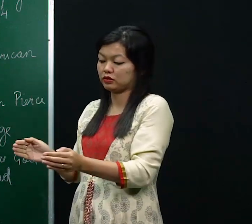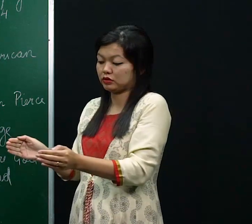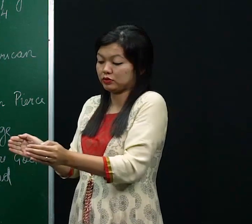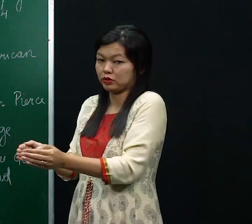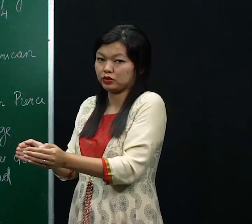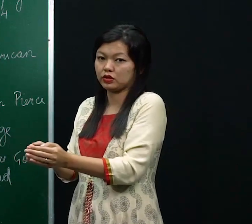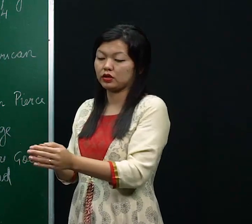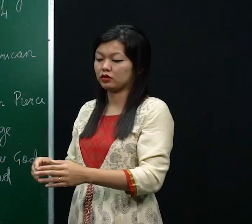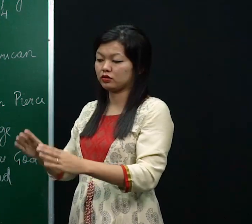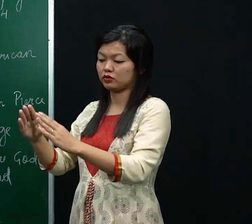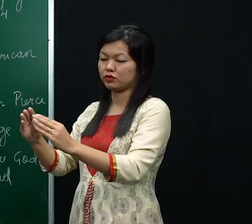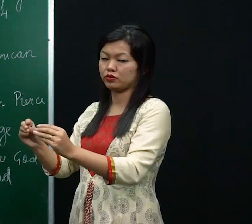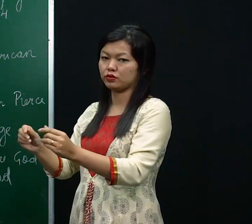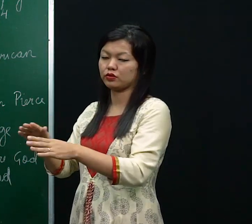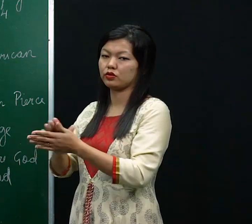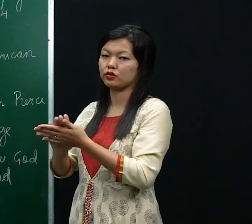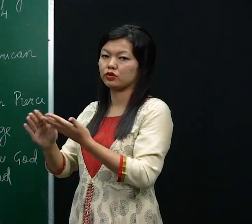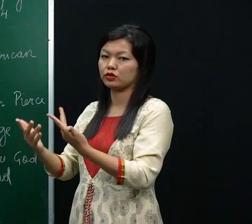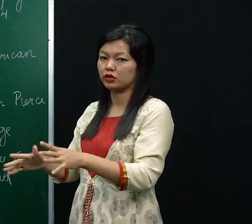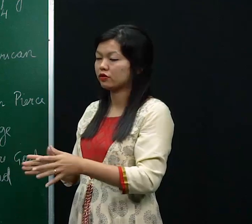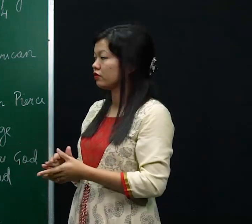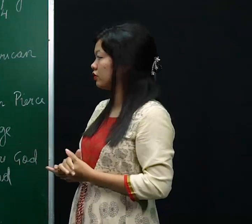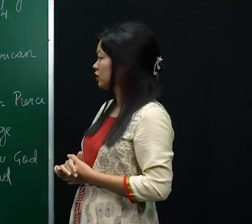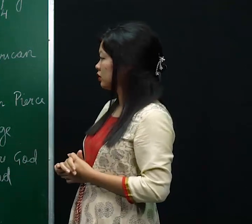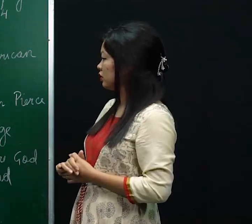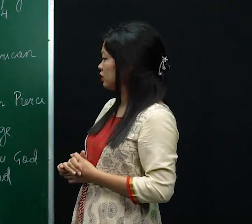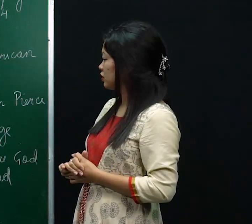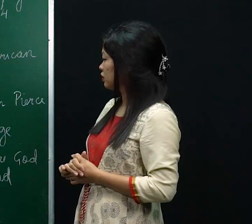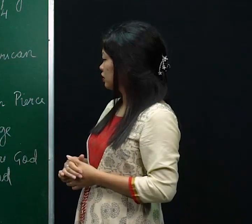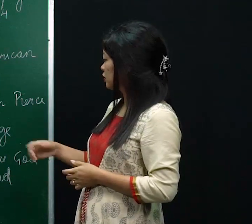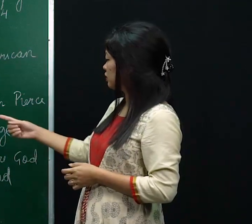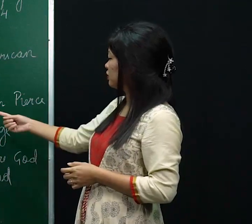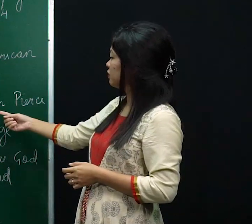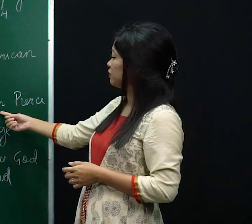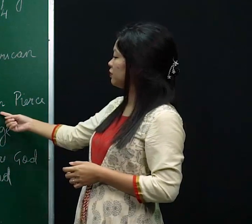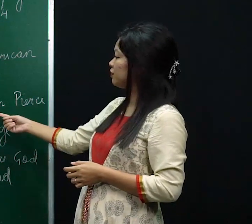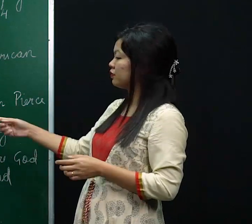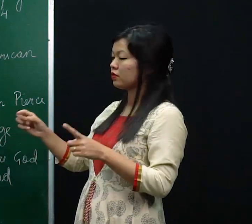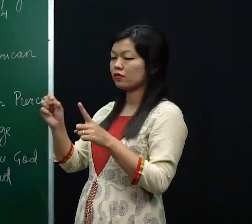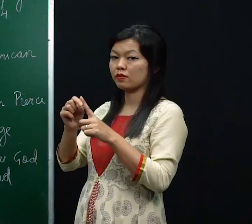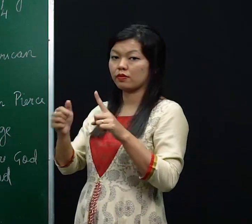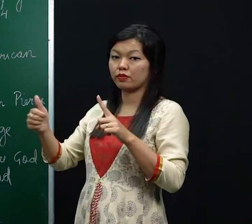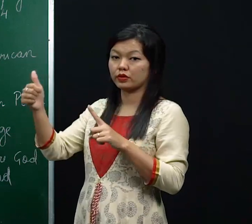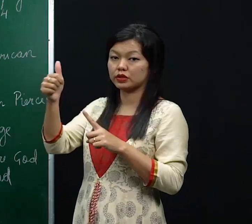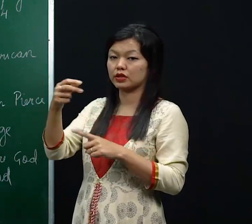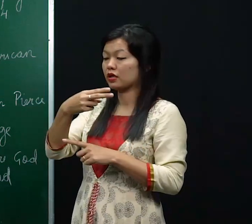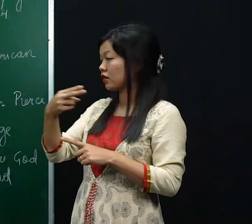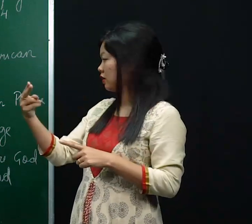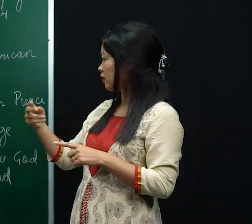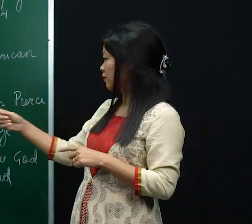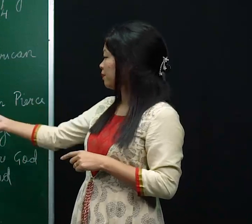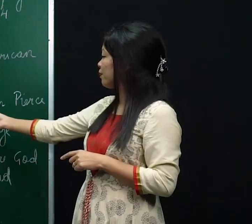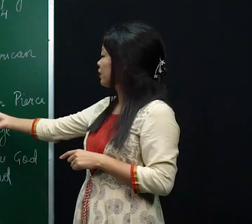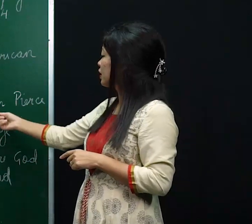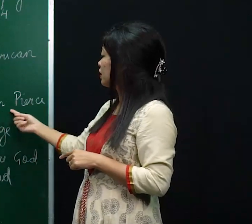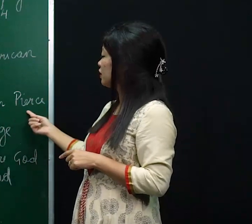or you might not have heard of it, but he was a president in the year 1860. In those days, when he